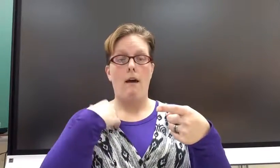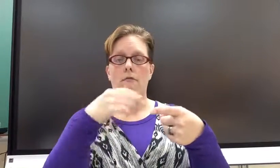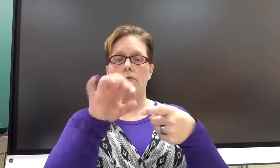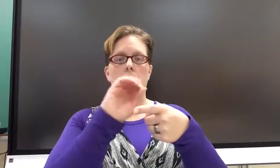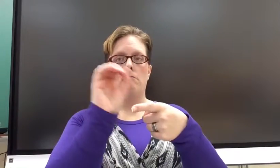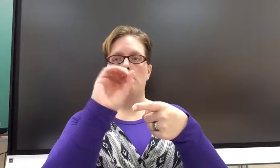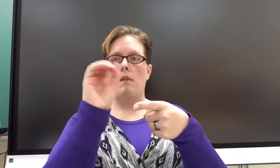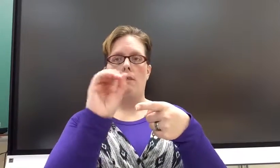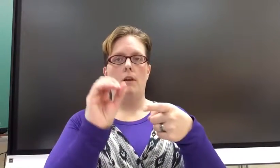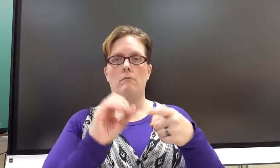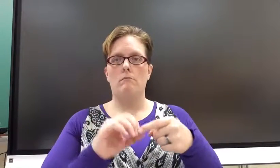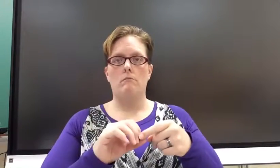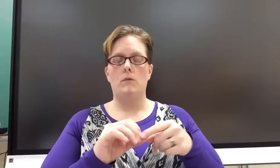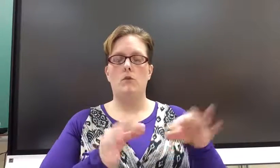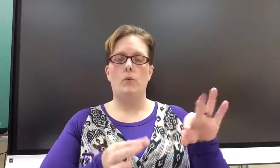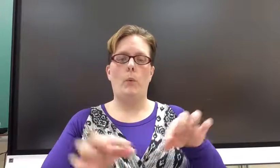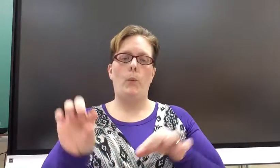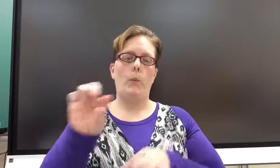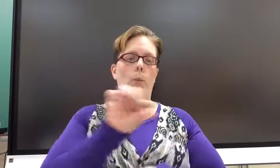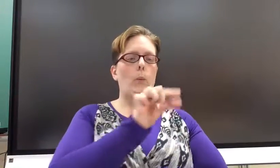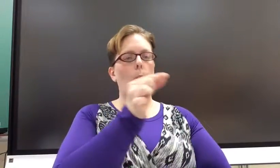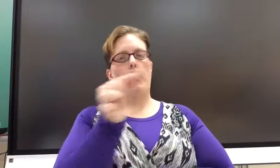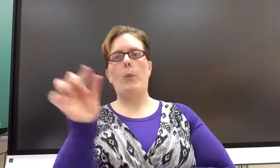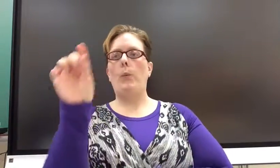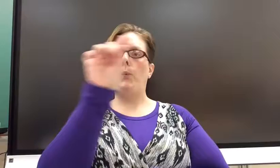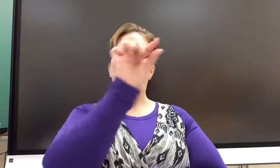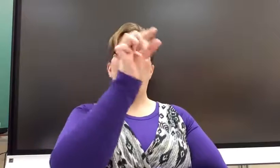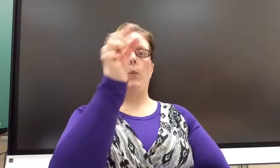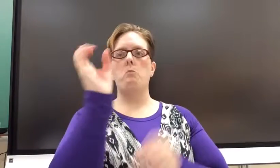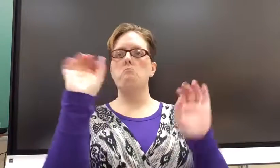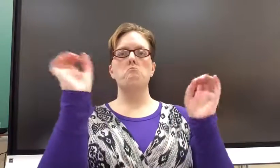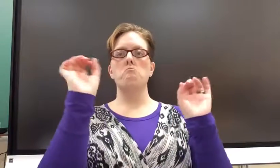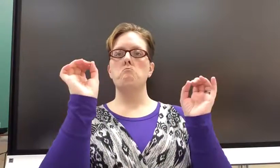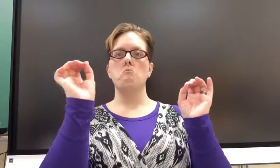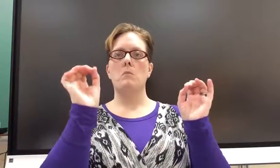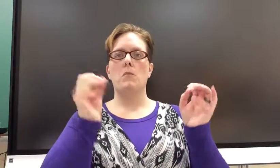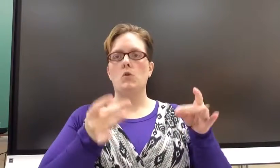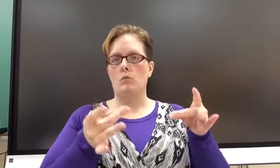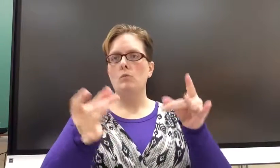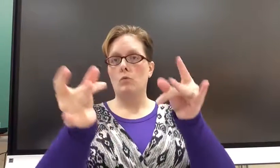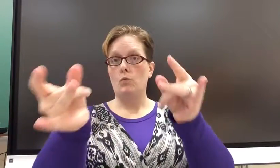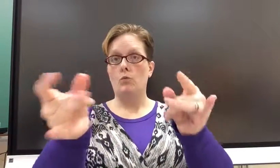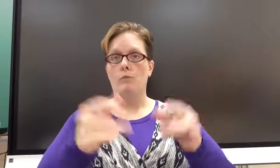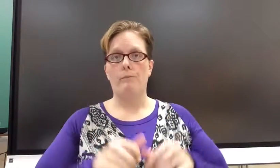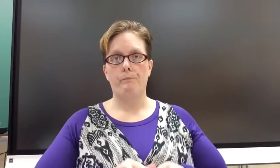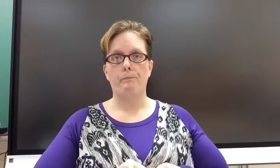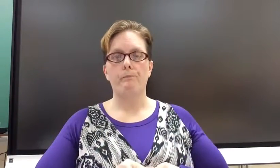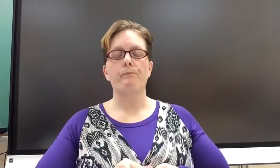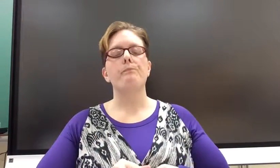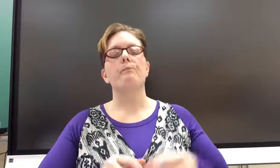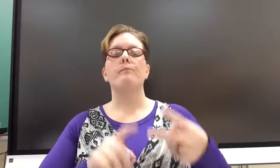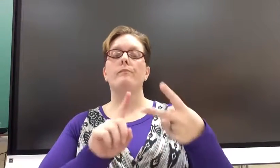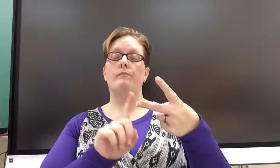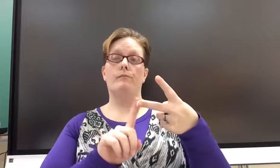smooth endoplasmic reticulum has no bumps on it. It's just a smooth